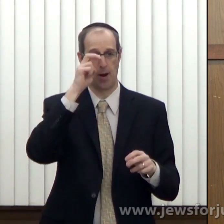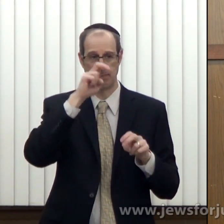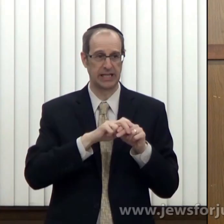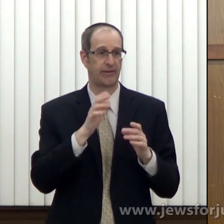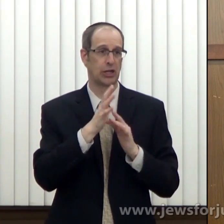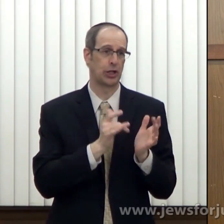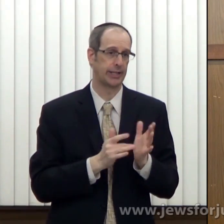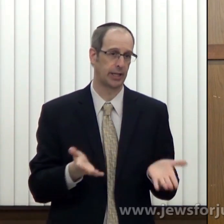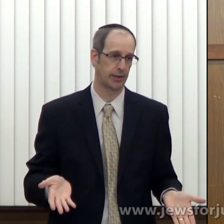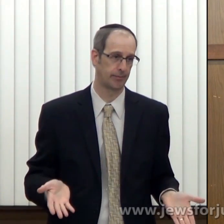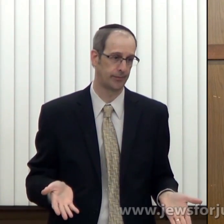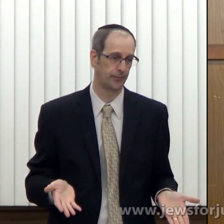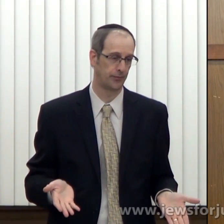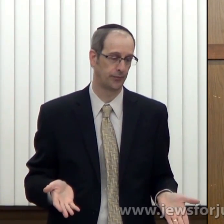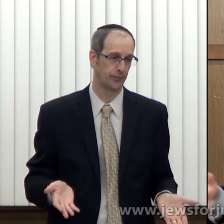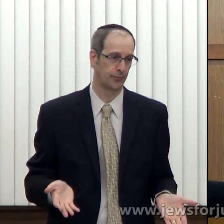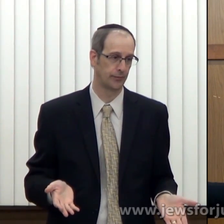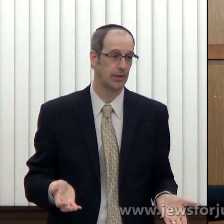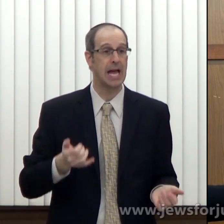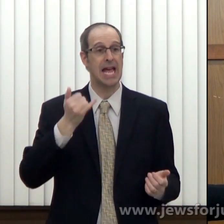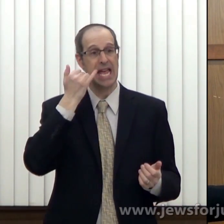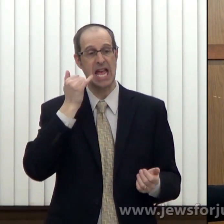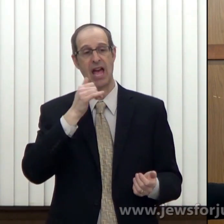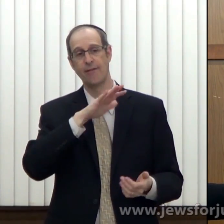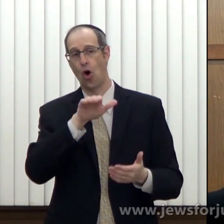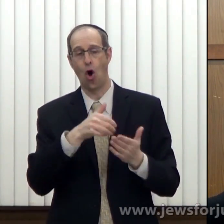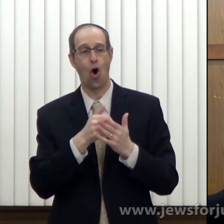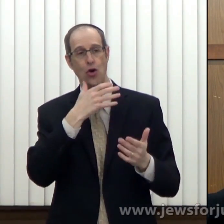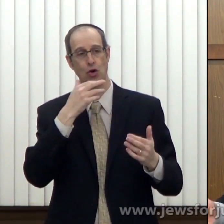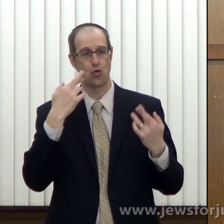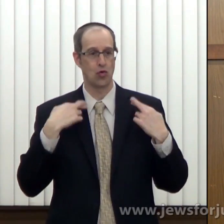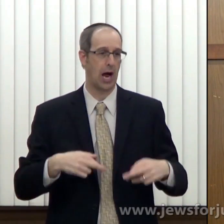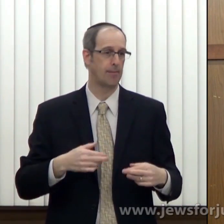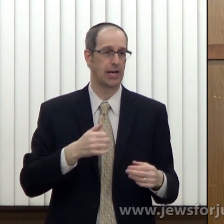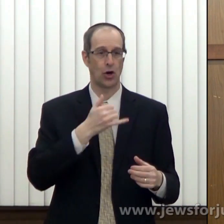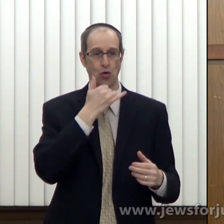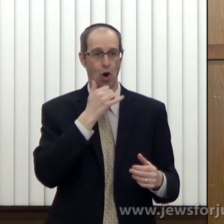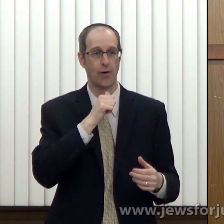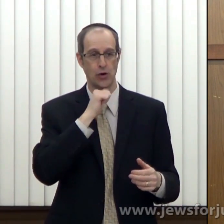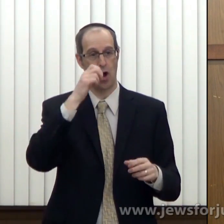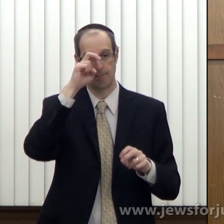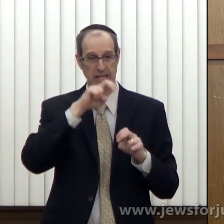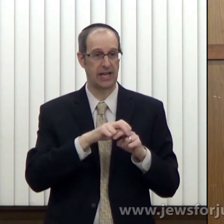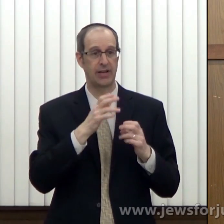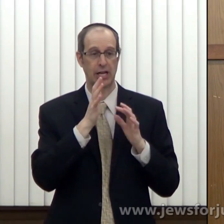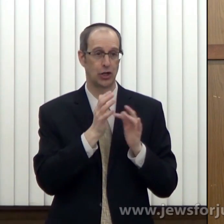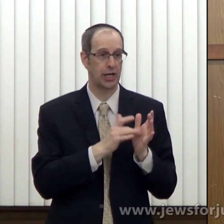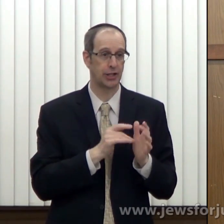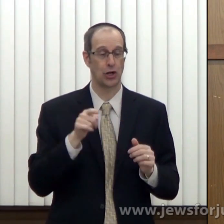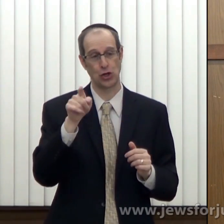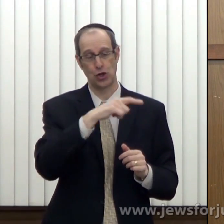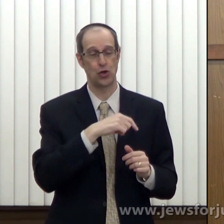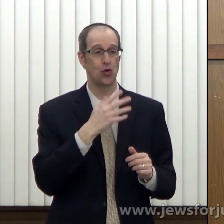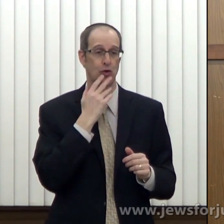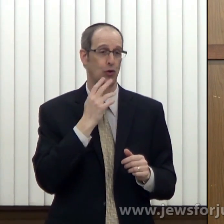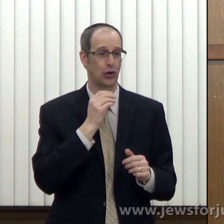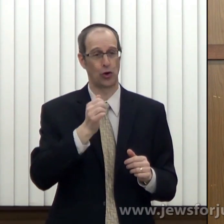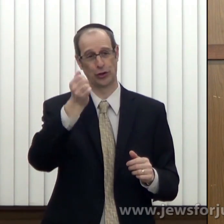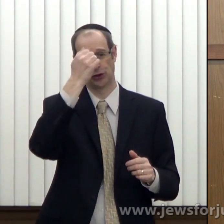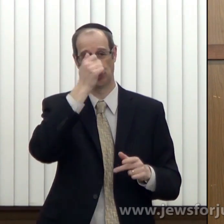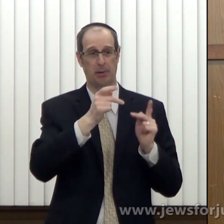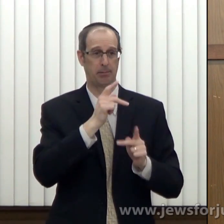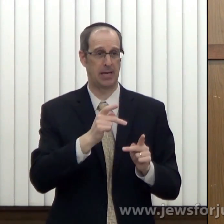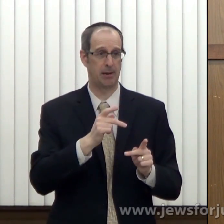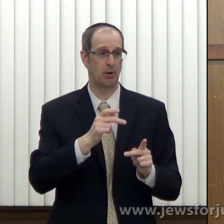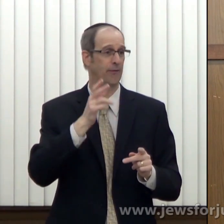Jesus. And if all the rabbis are wrong for not believing in Jesus, he said, you Jews are very stupid